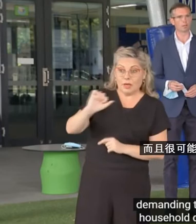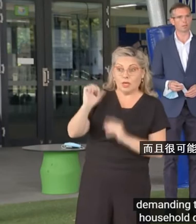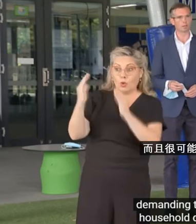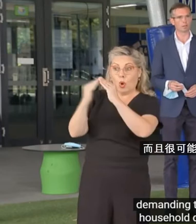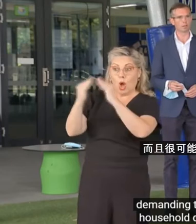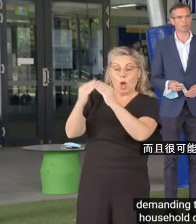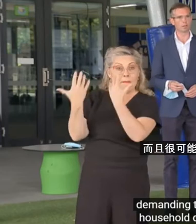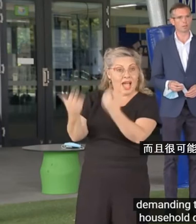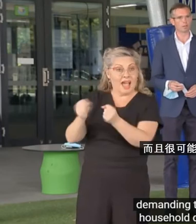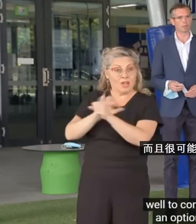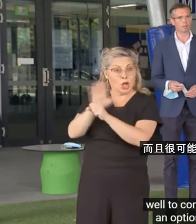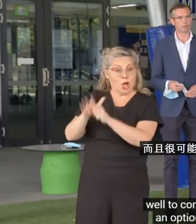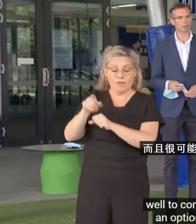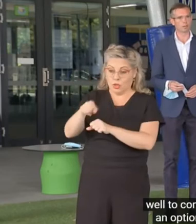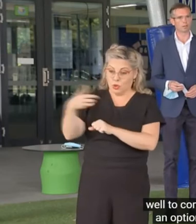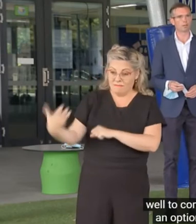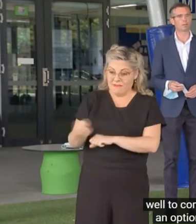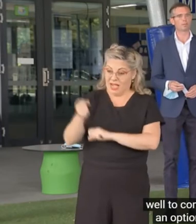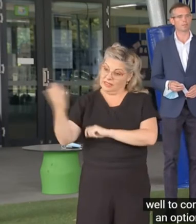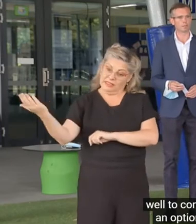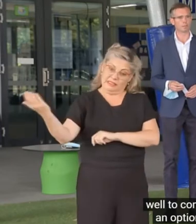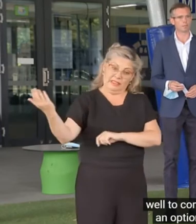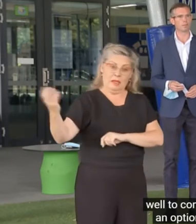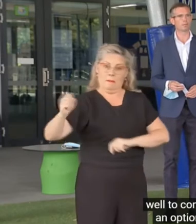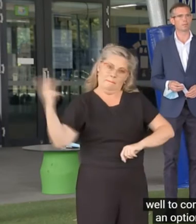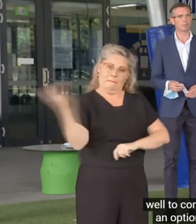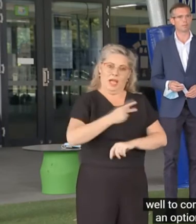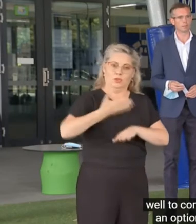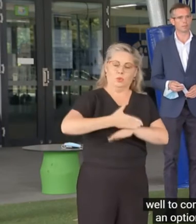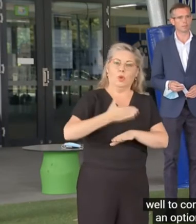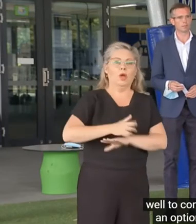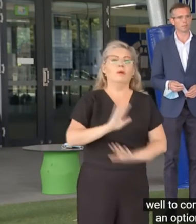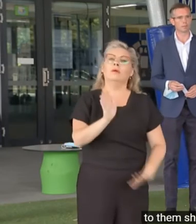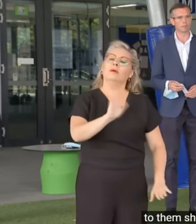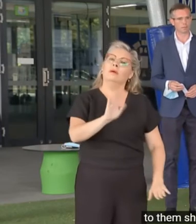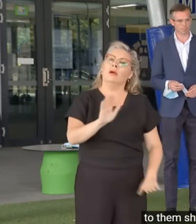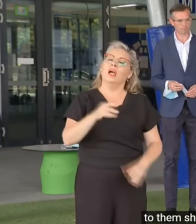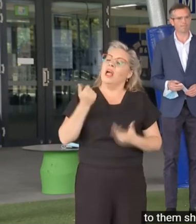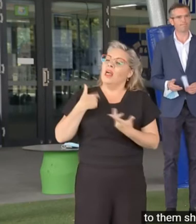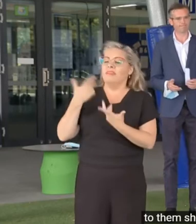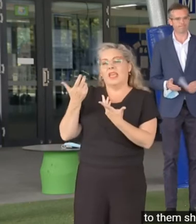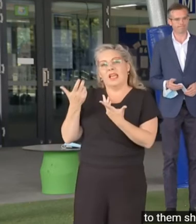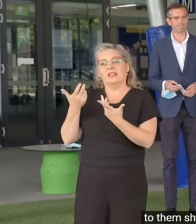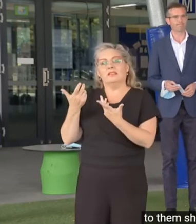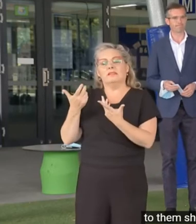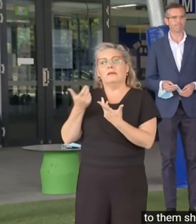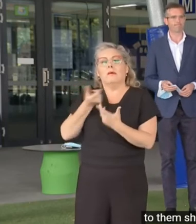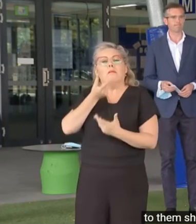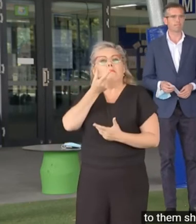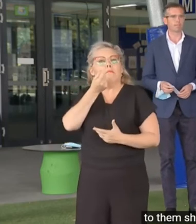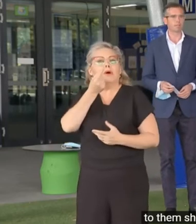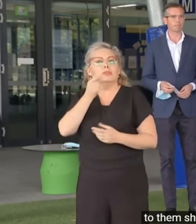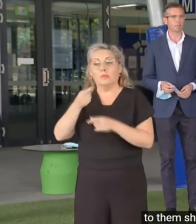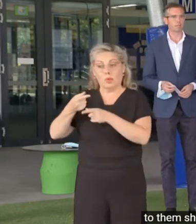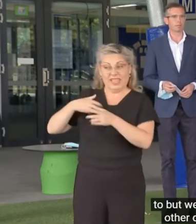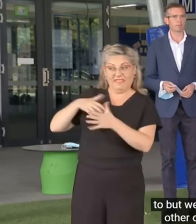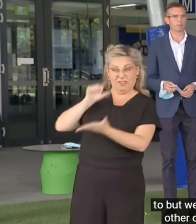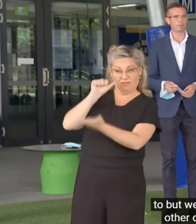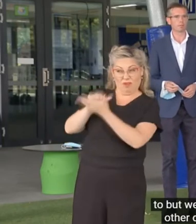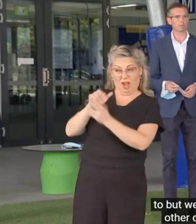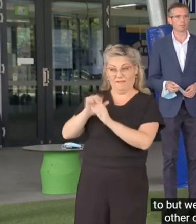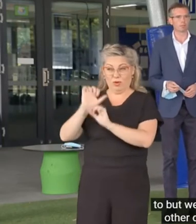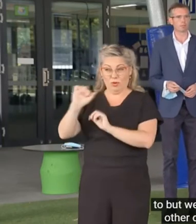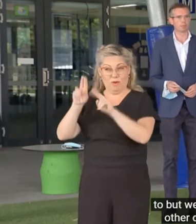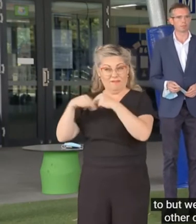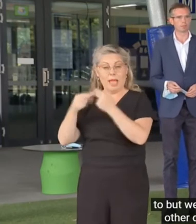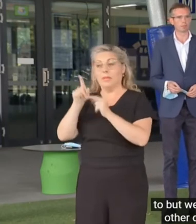will be an option that is available to them should they choose to. But we've got a range of other workforce contingency measures in place to deal with any